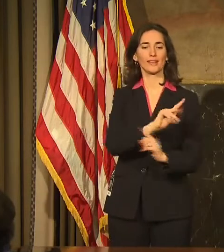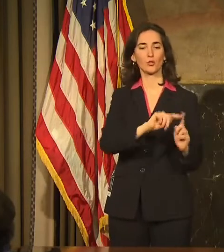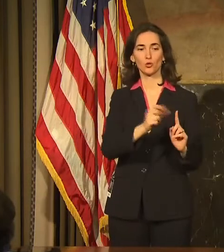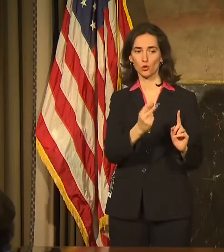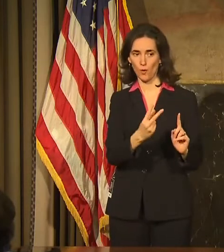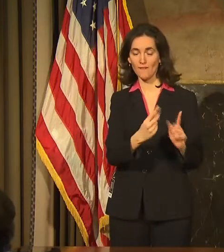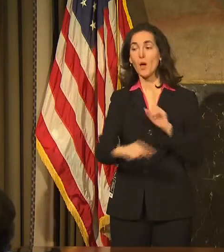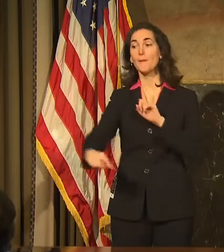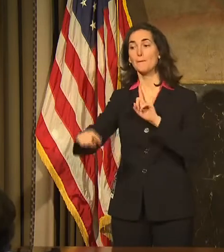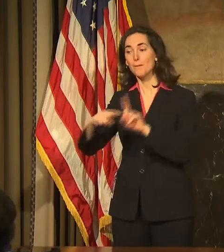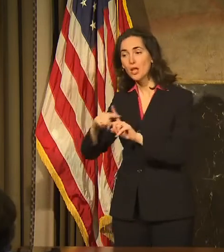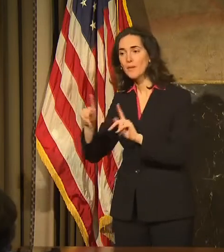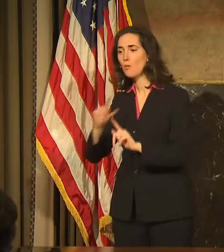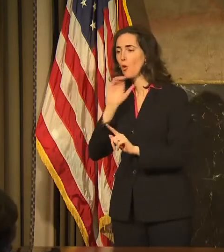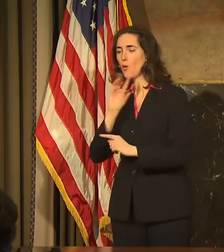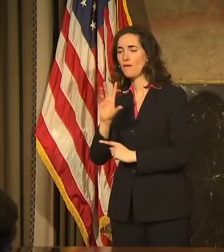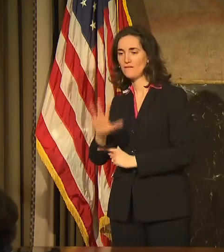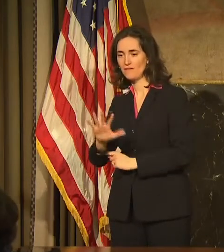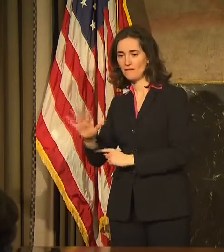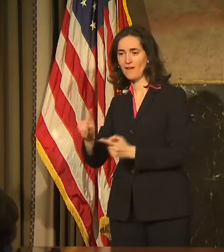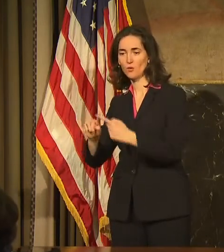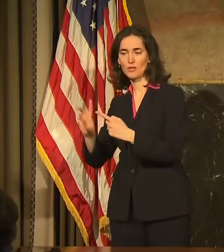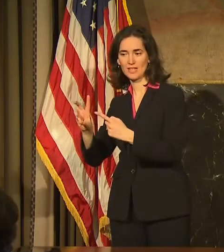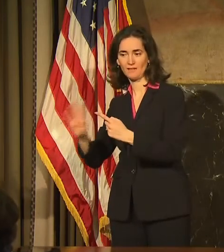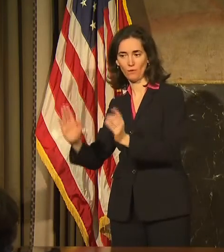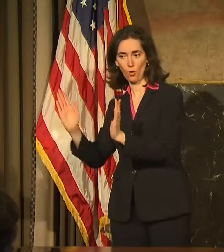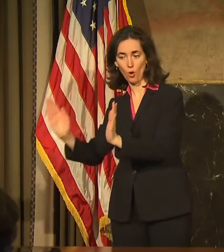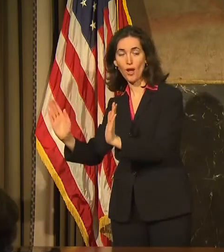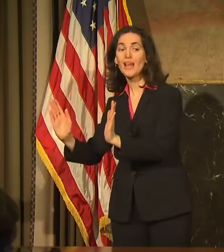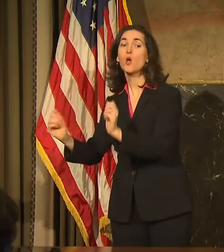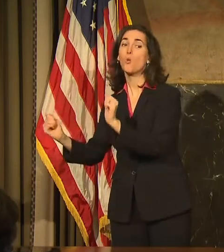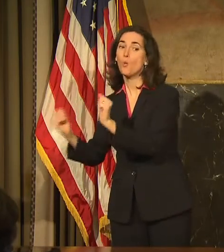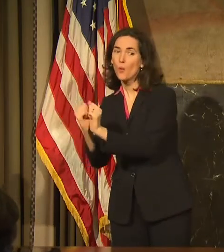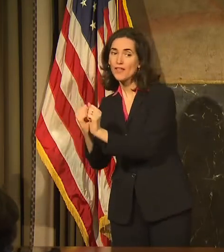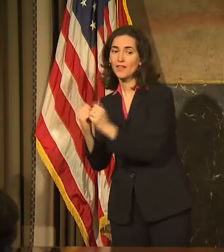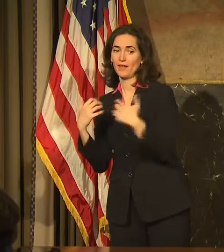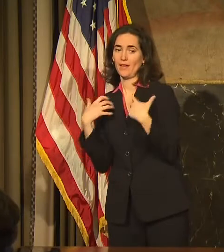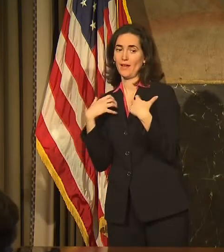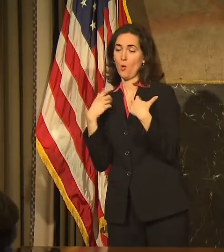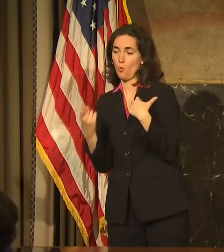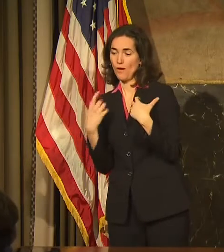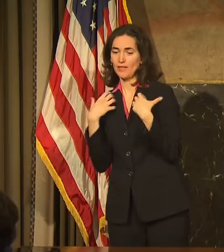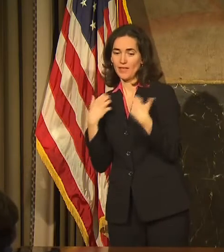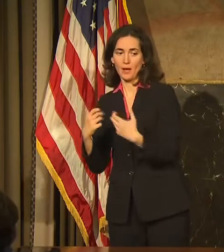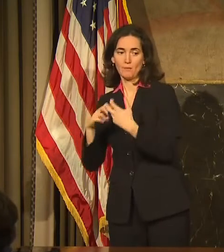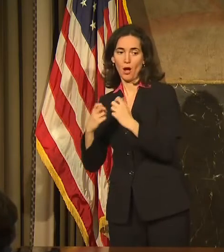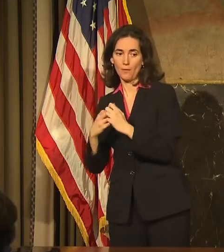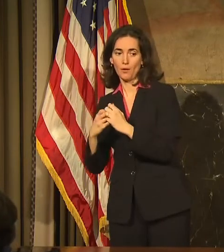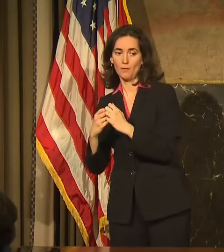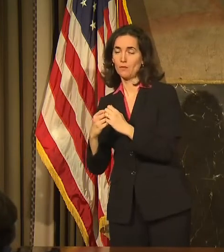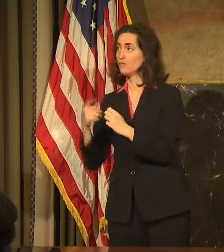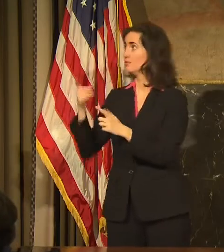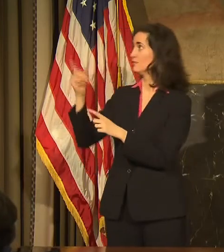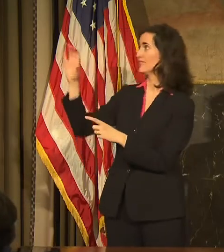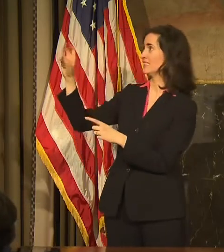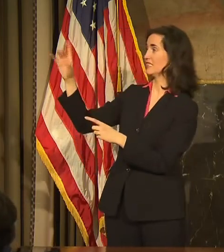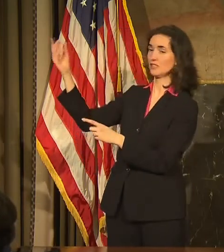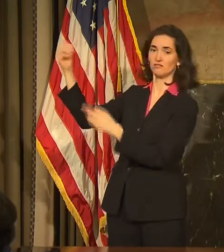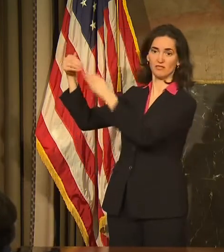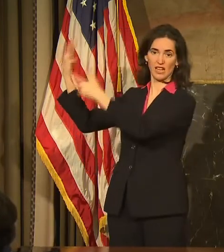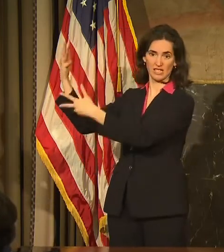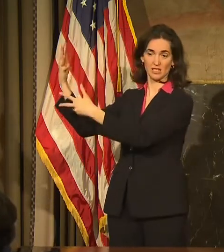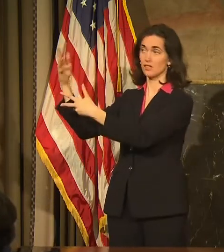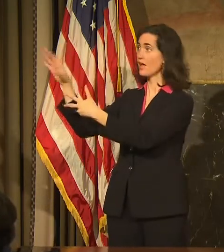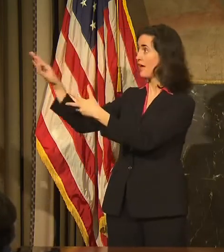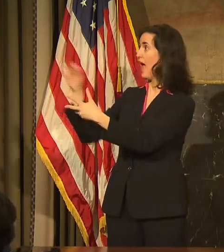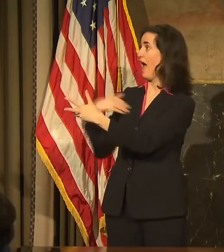people aged 55 through 64 with at least one of the CDC listed preconditions. Some of these are estimates, but